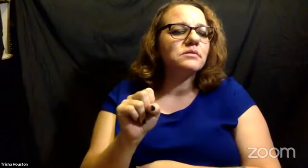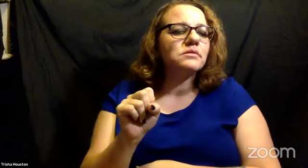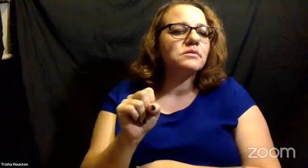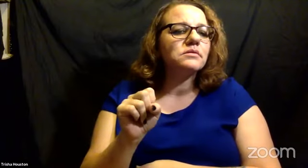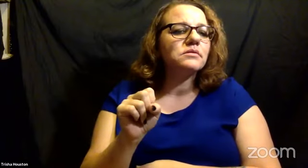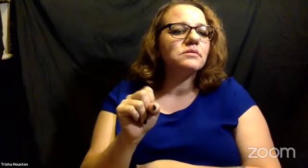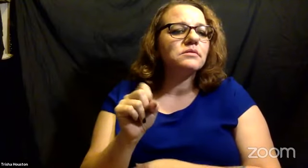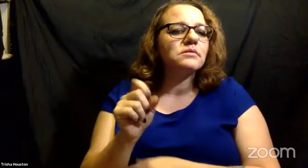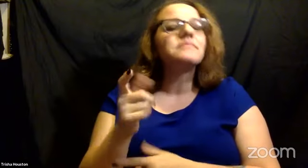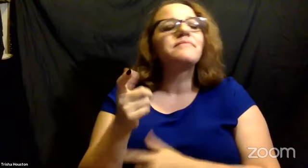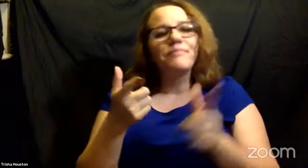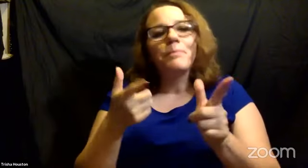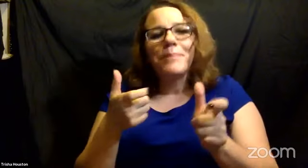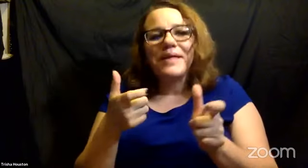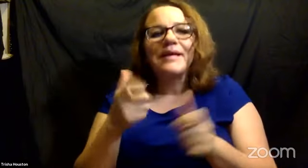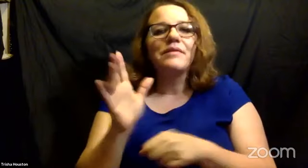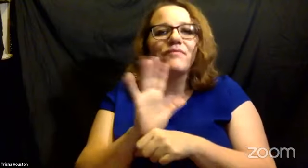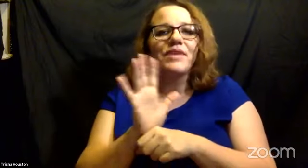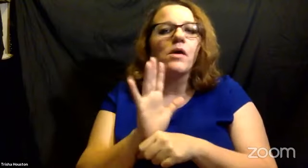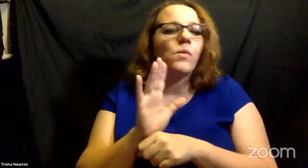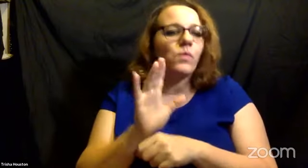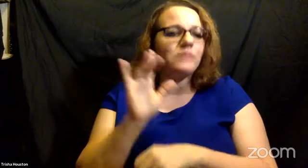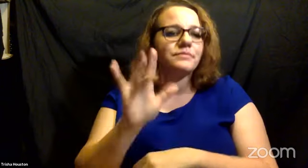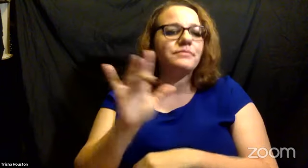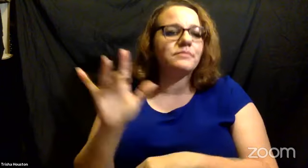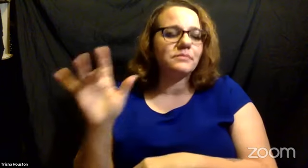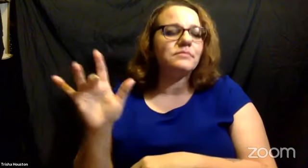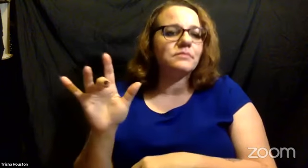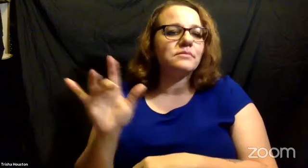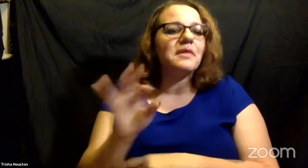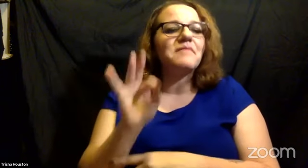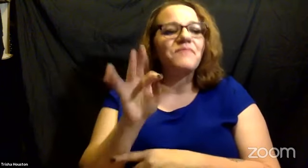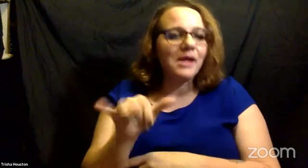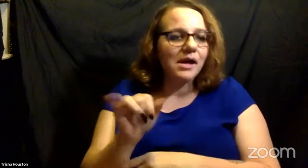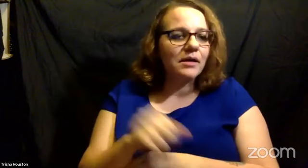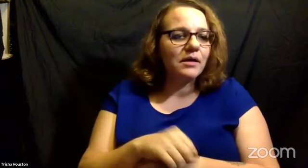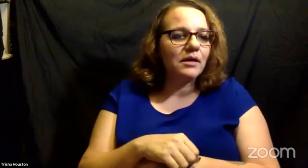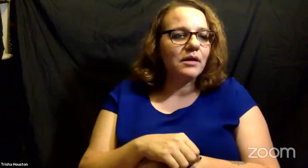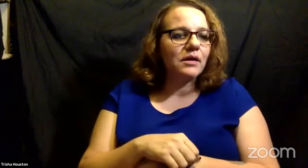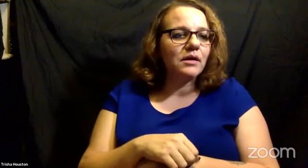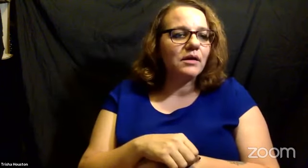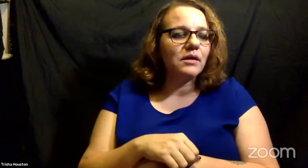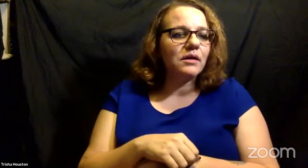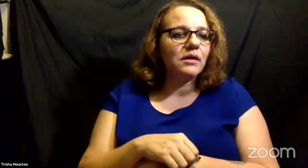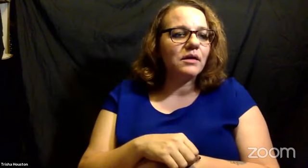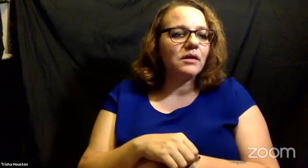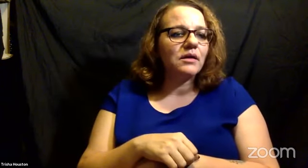You can see your status, the speed of the video, and all of that.